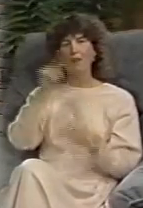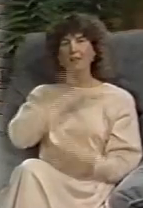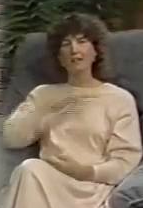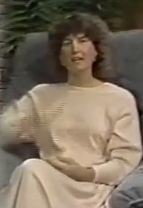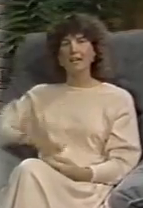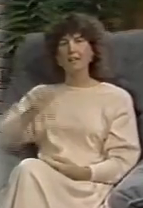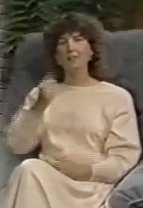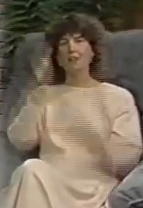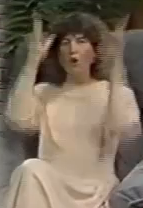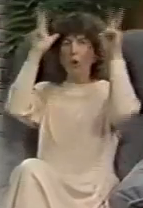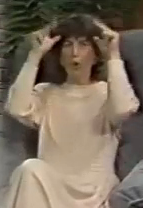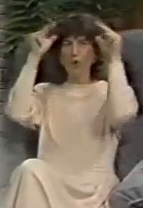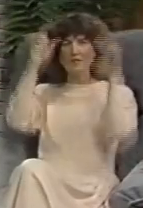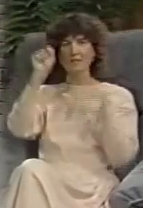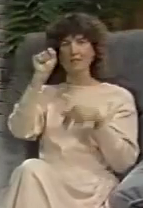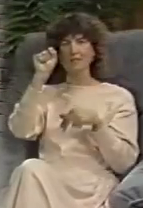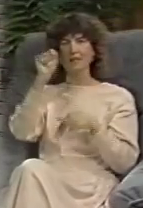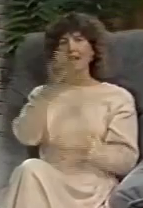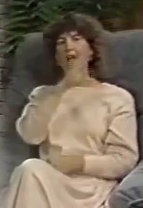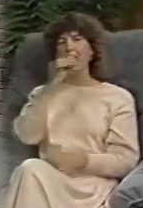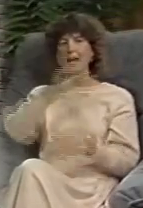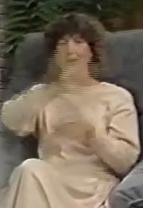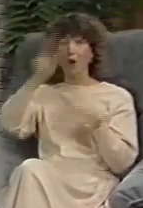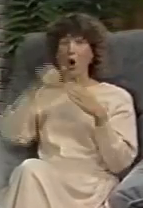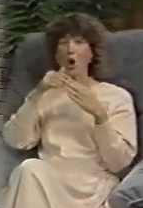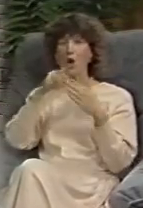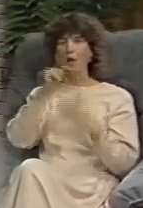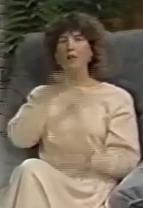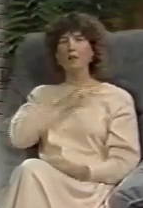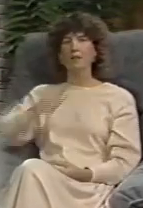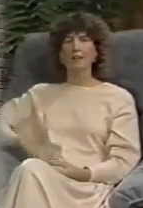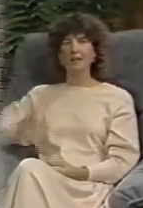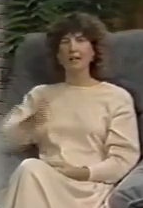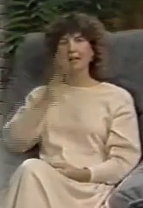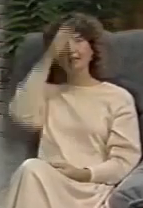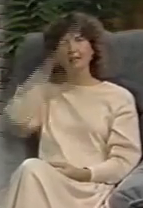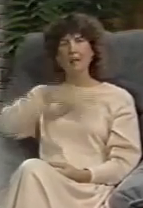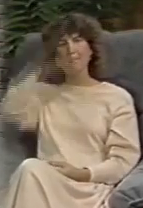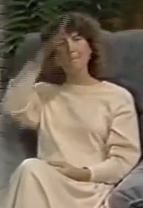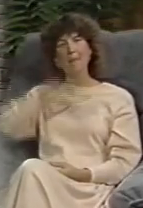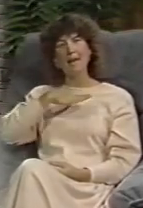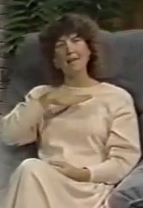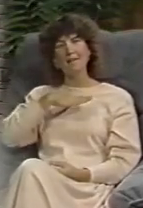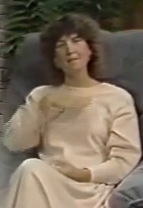All the king's horses and all the king's men